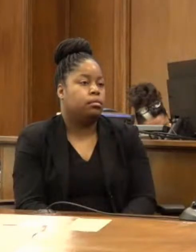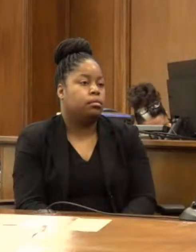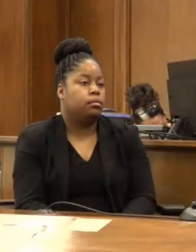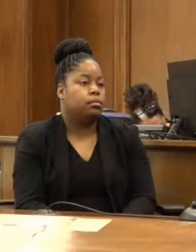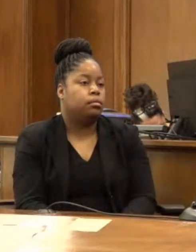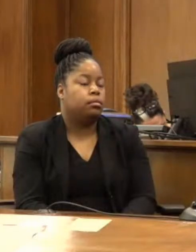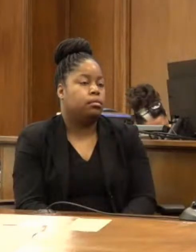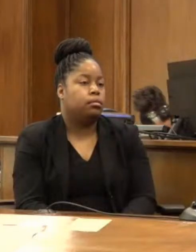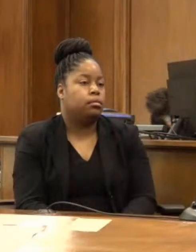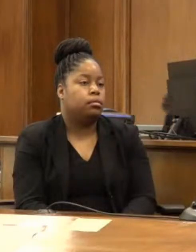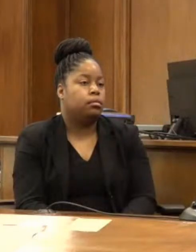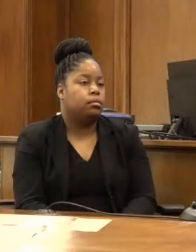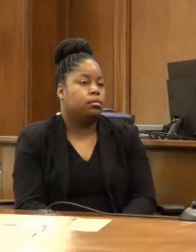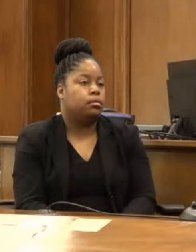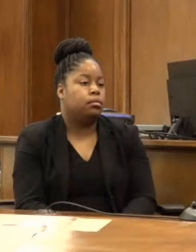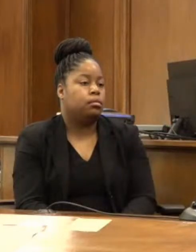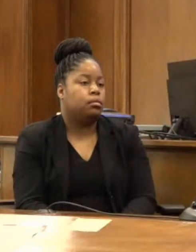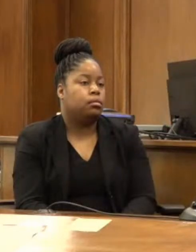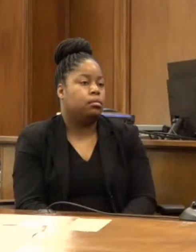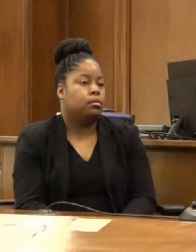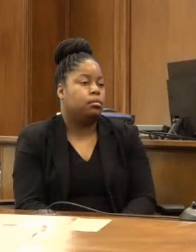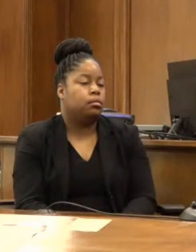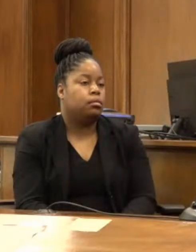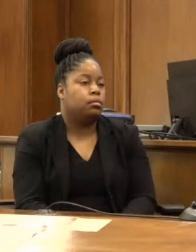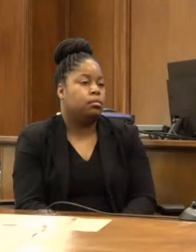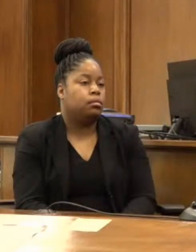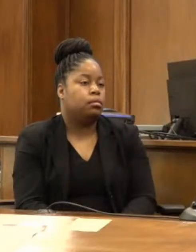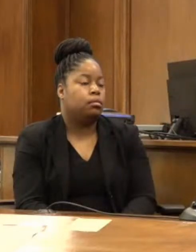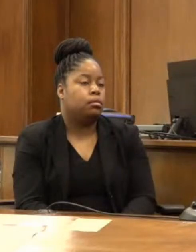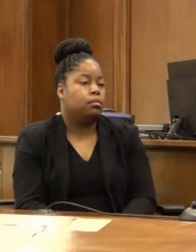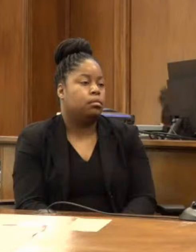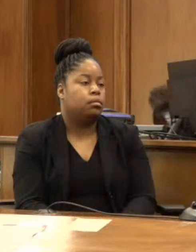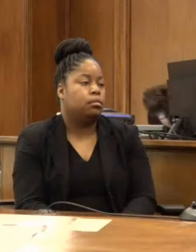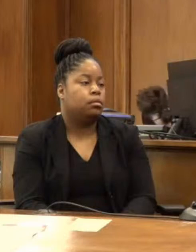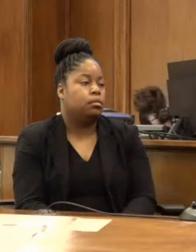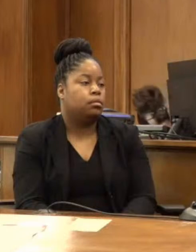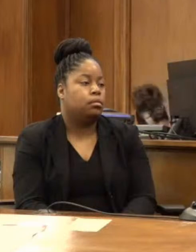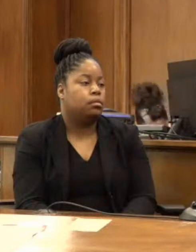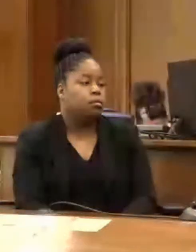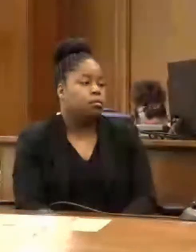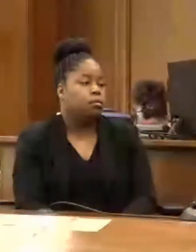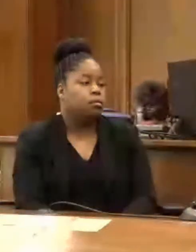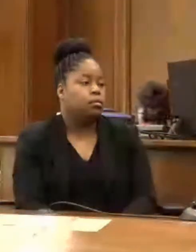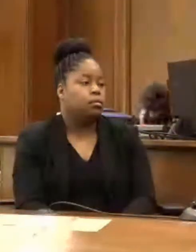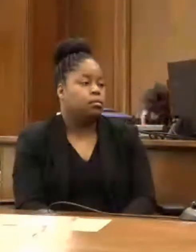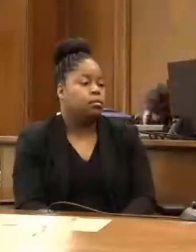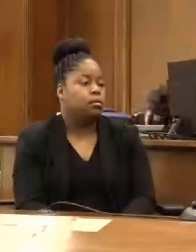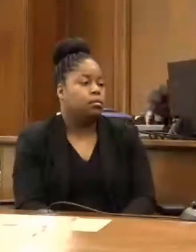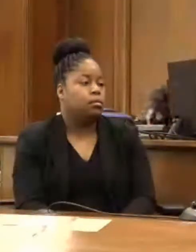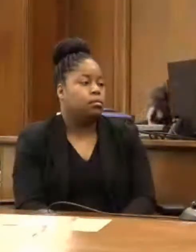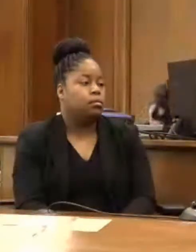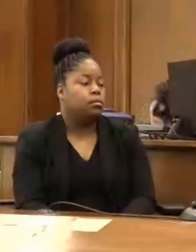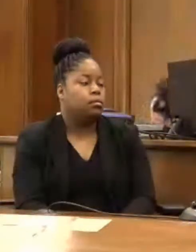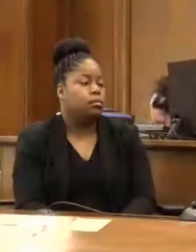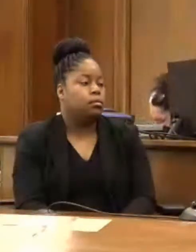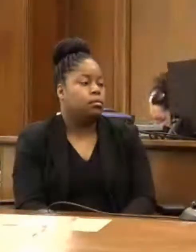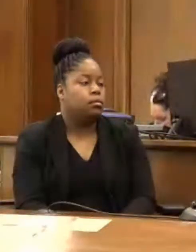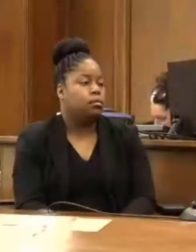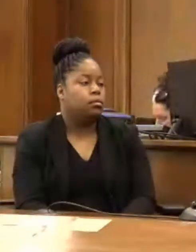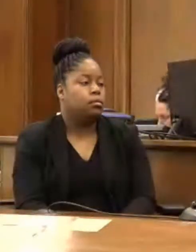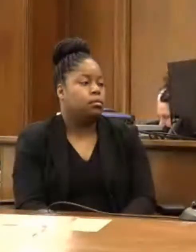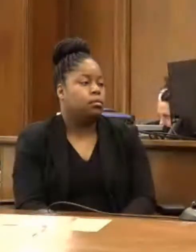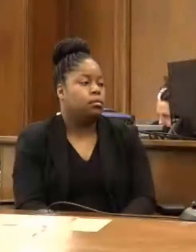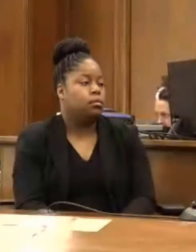Your Facebook page hasn't publicized this and garnered the attention based on your behavior on social